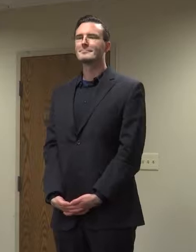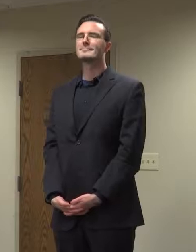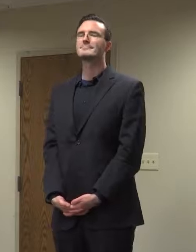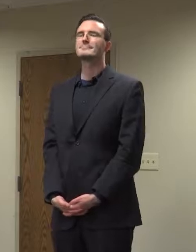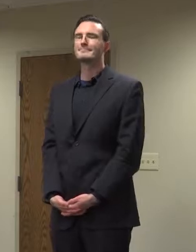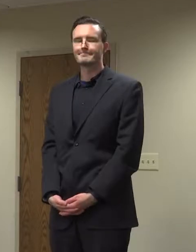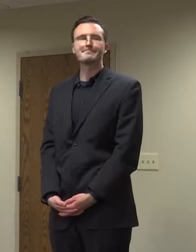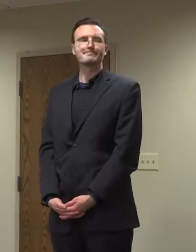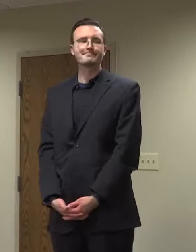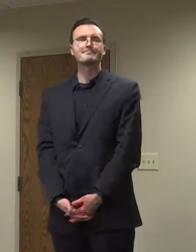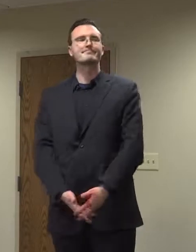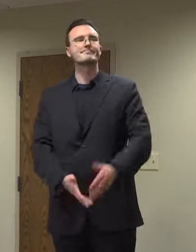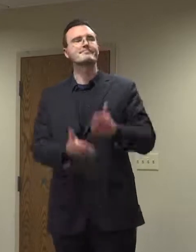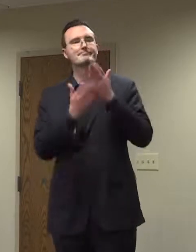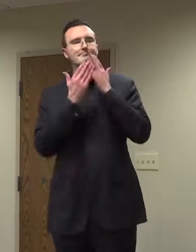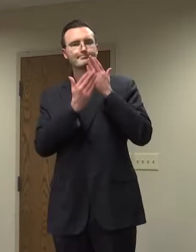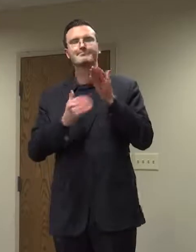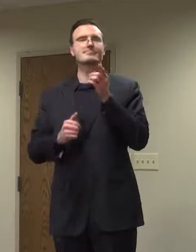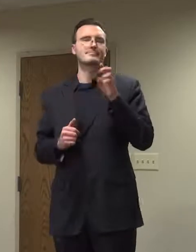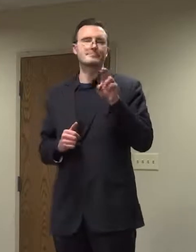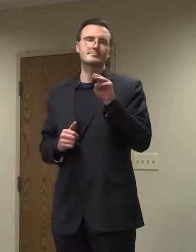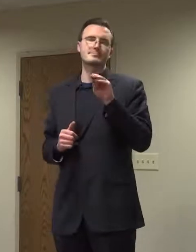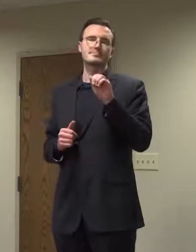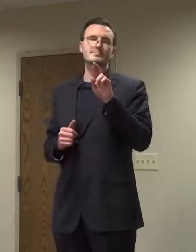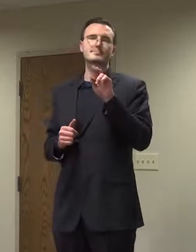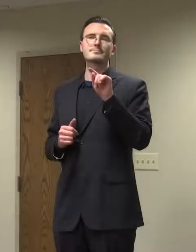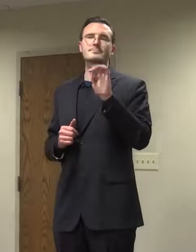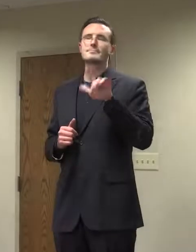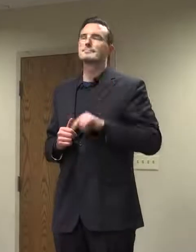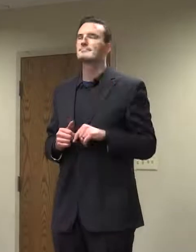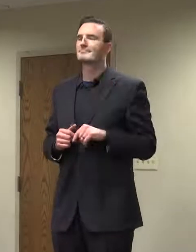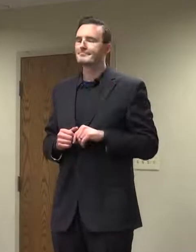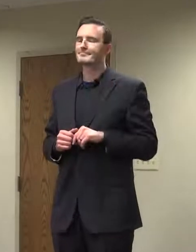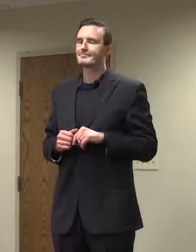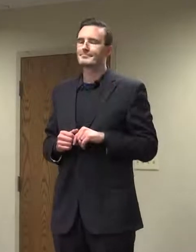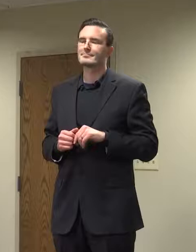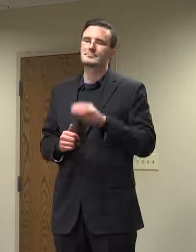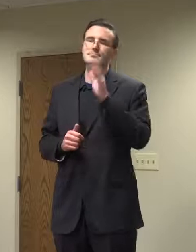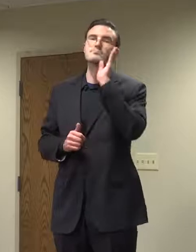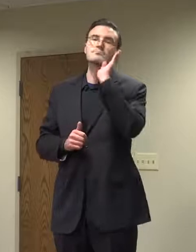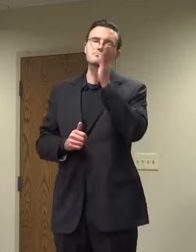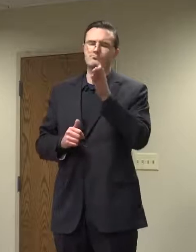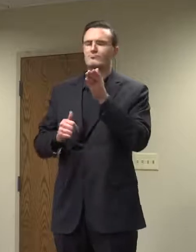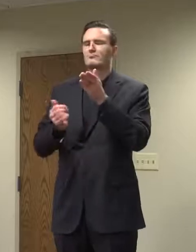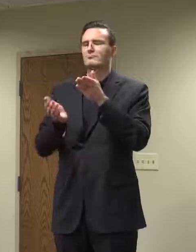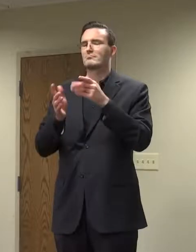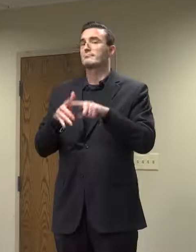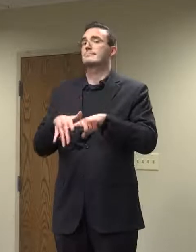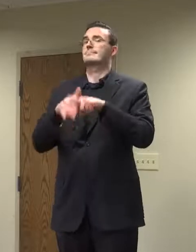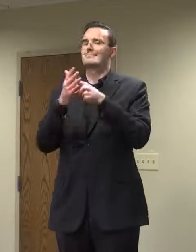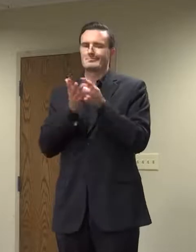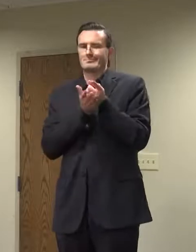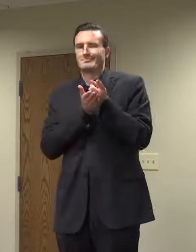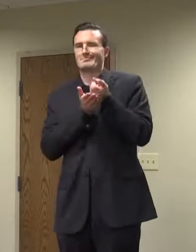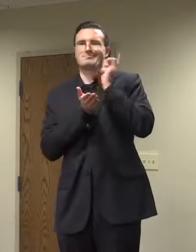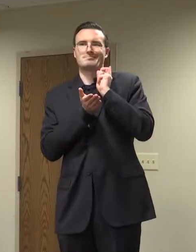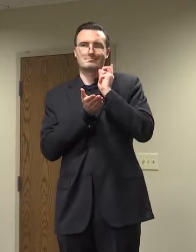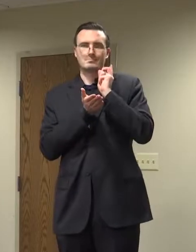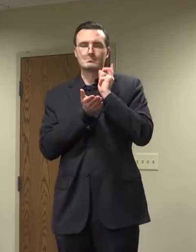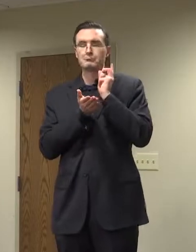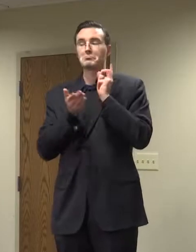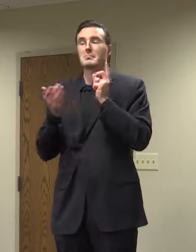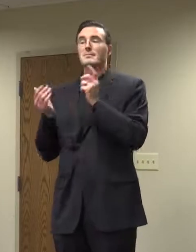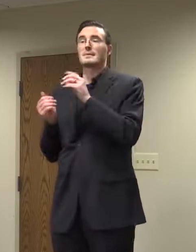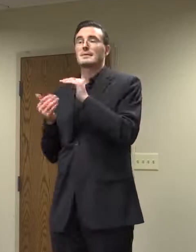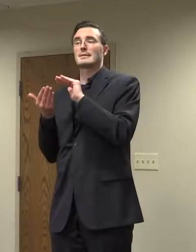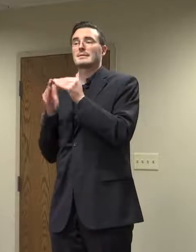Thank you, Dr. Martell. I'll begin by just addressing a couple of items I spoke about last week that we had before City Council, and